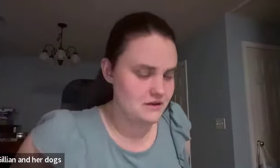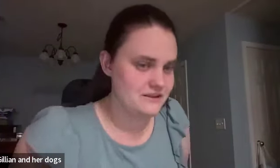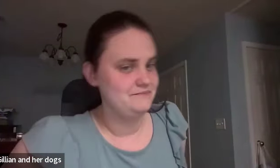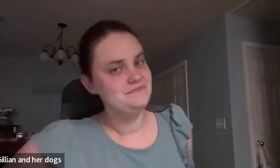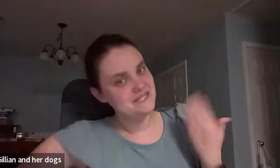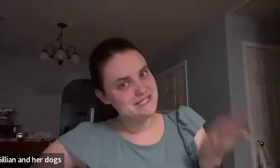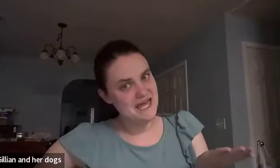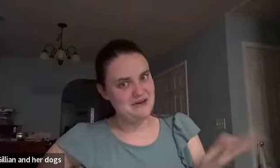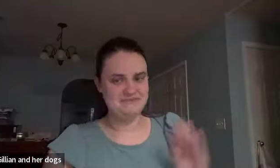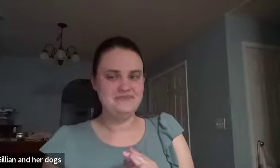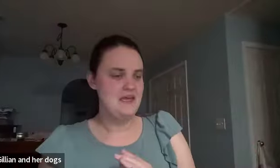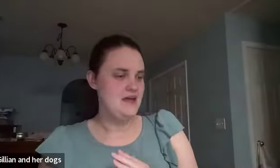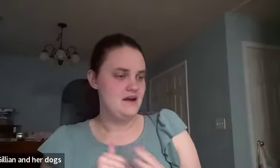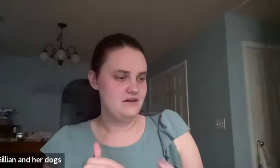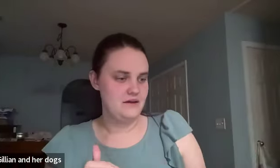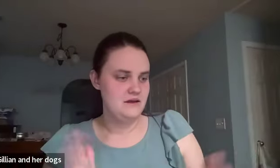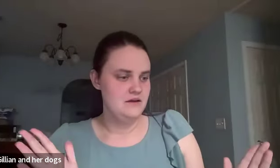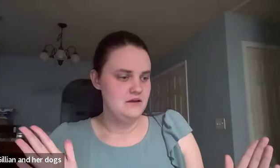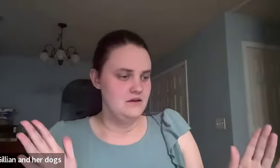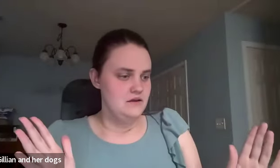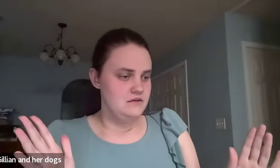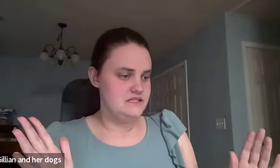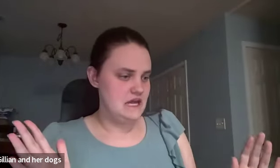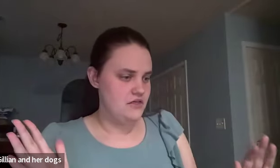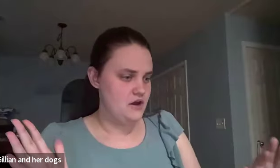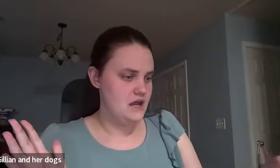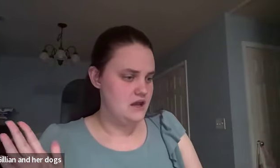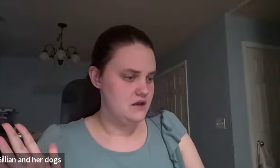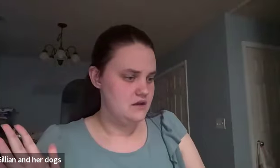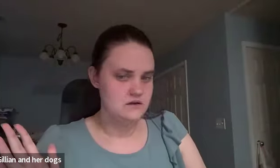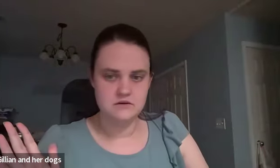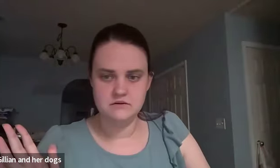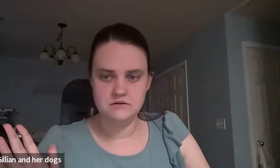correctly. Sad. Okay. Let's see. I thought I had.